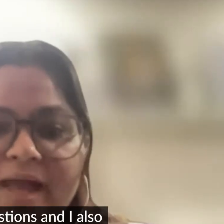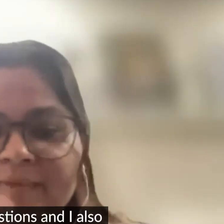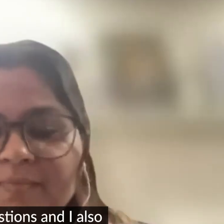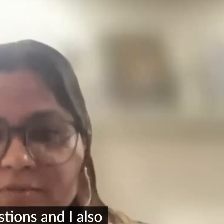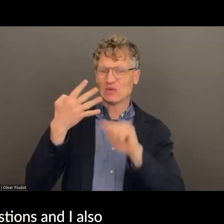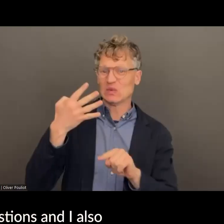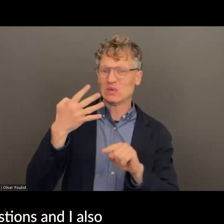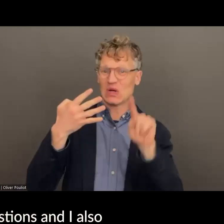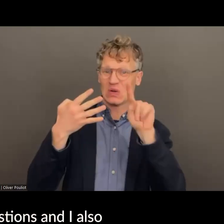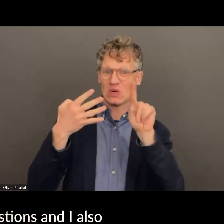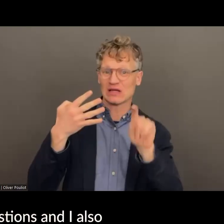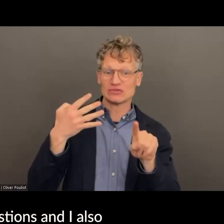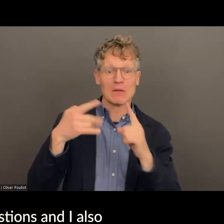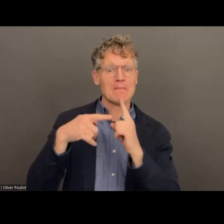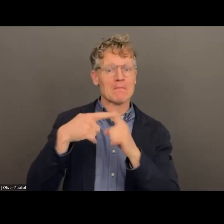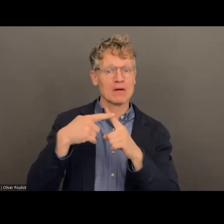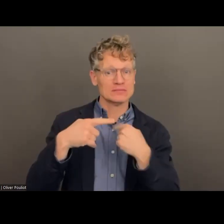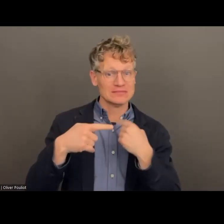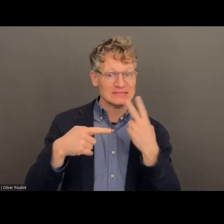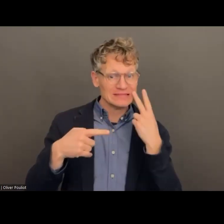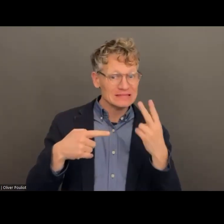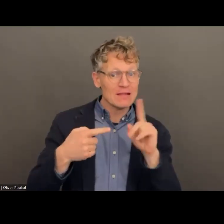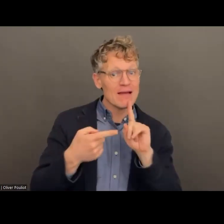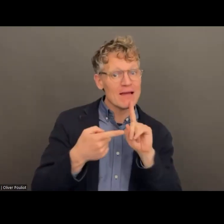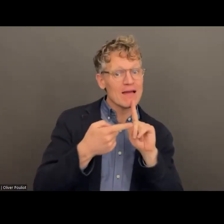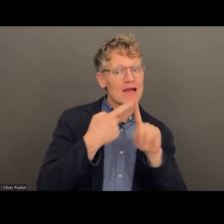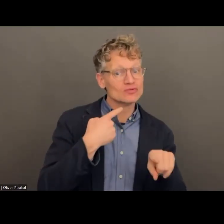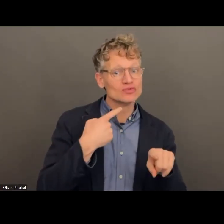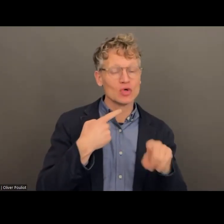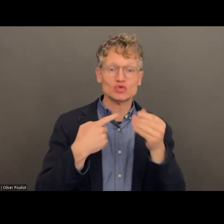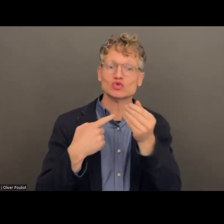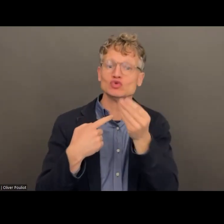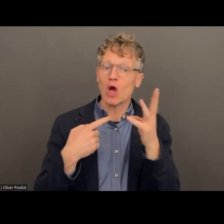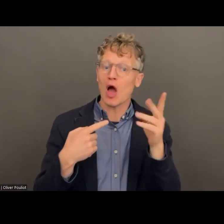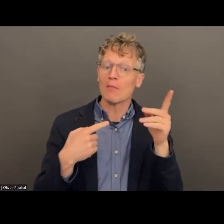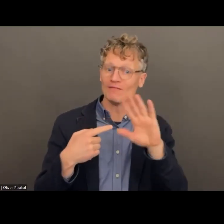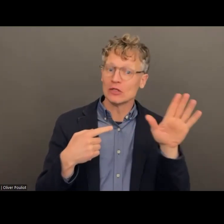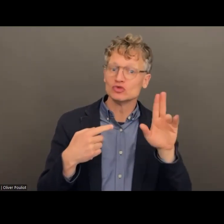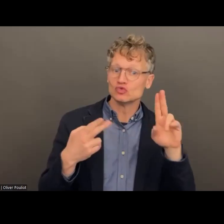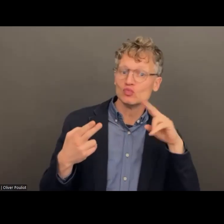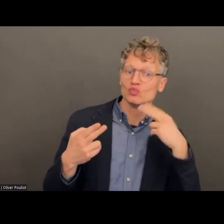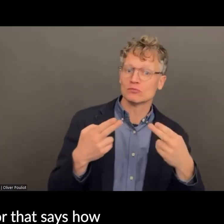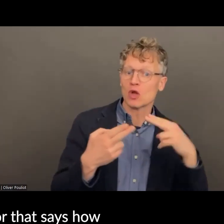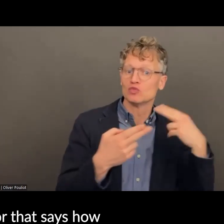also am able to see in the answer box that our panelists are also responding to them via typing.